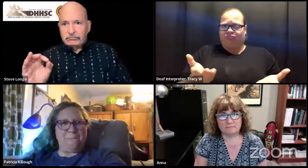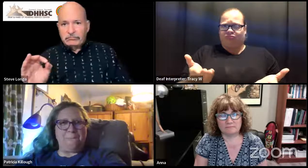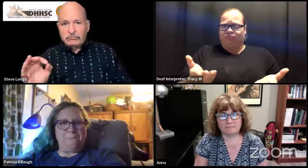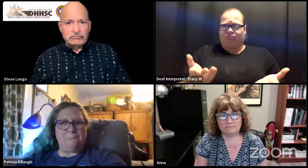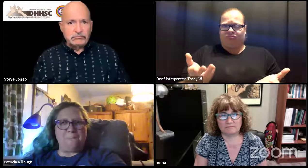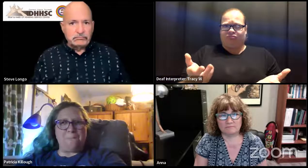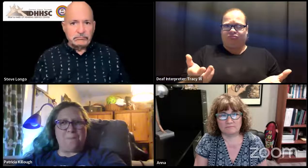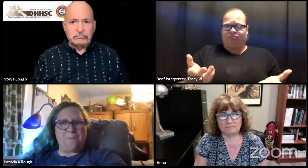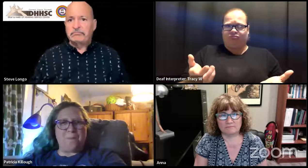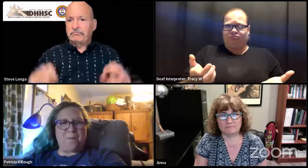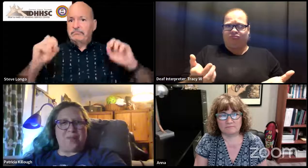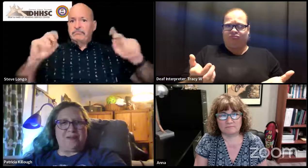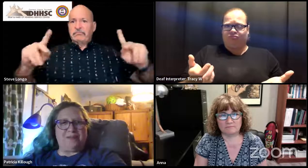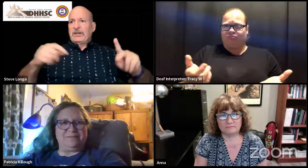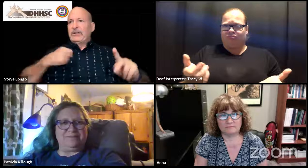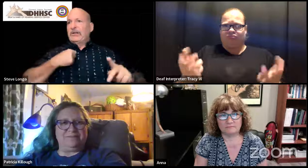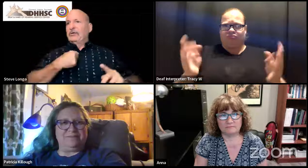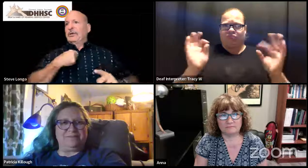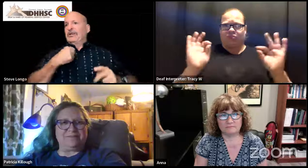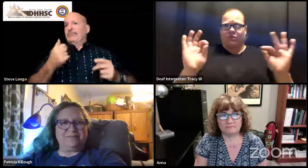Seeing no opposition,